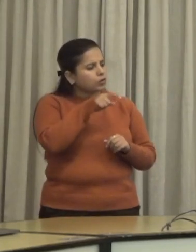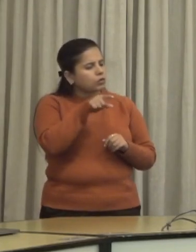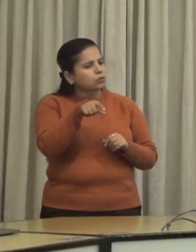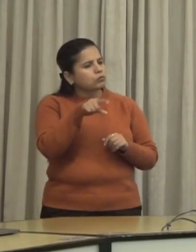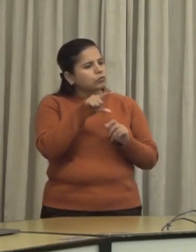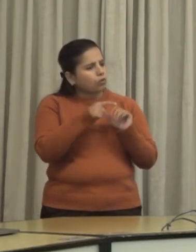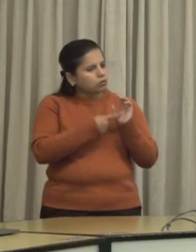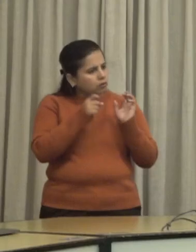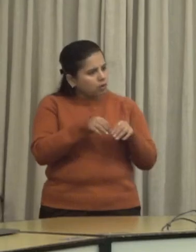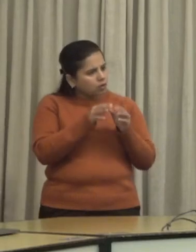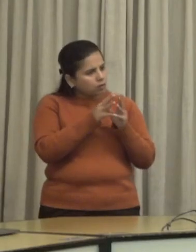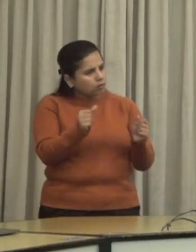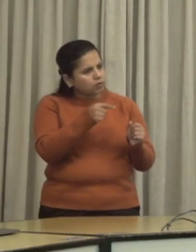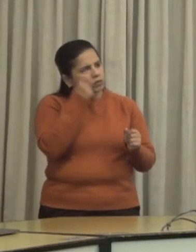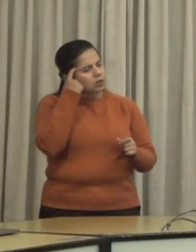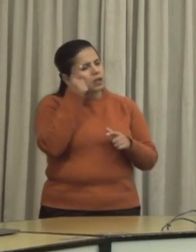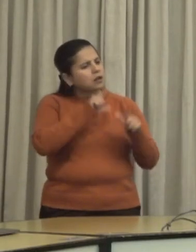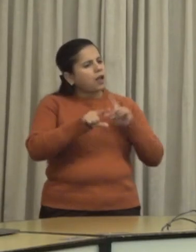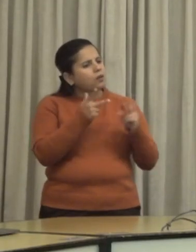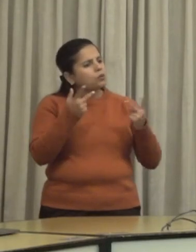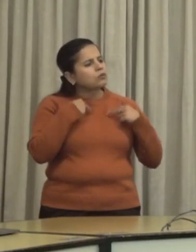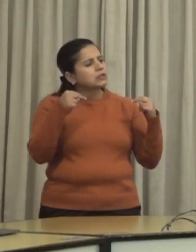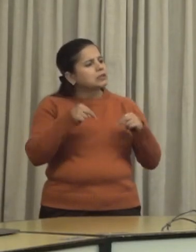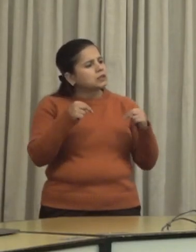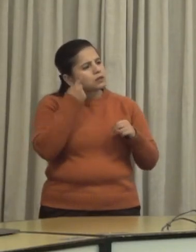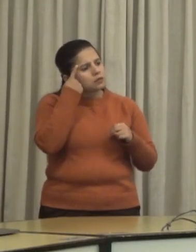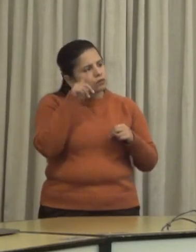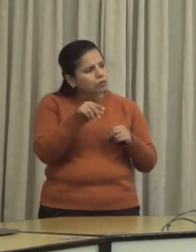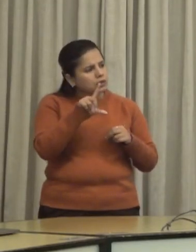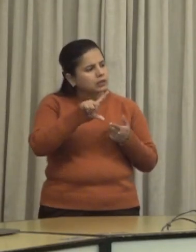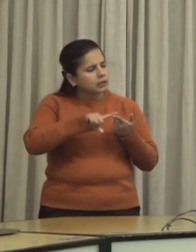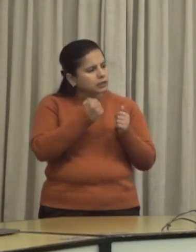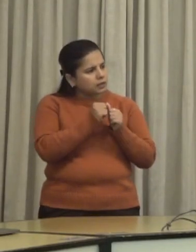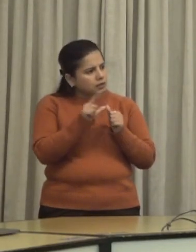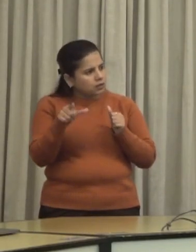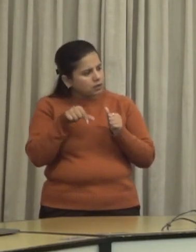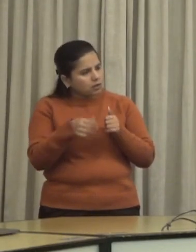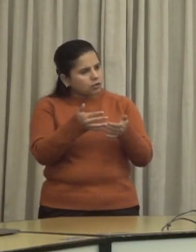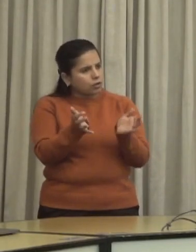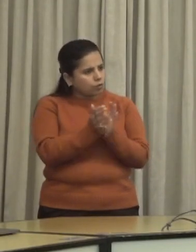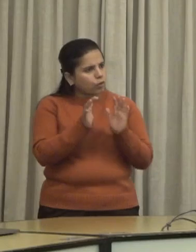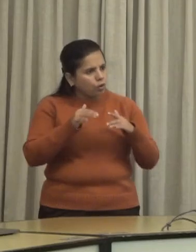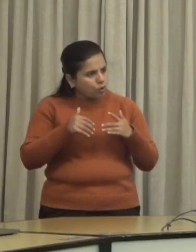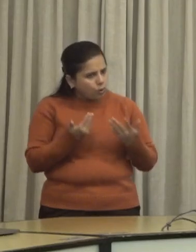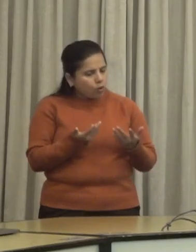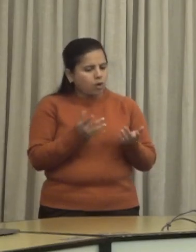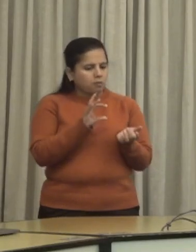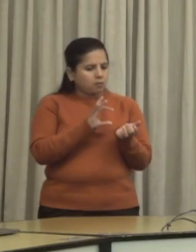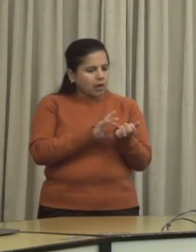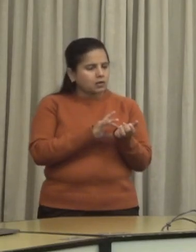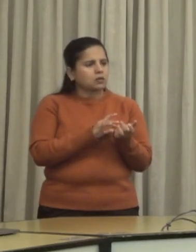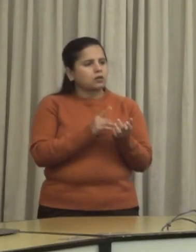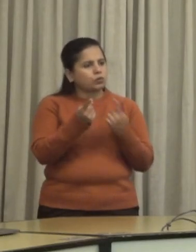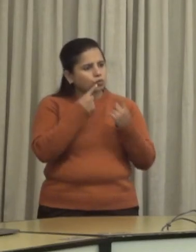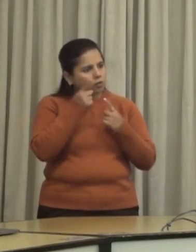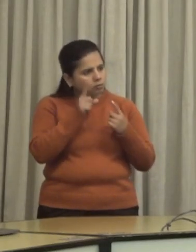this perception? What is the language that we need for the legal community and the medical community to, effectively